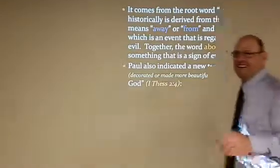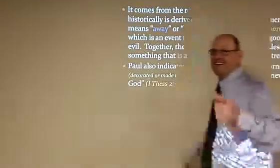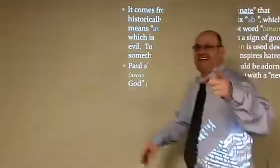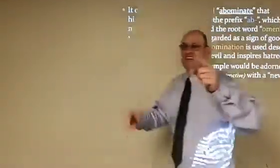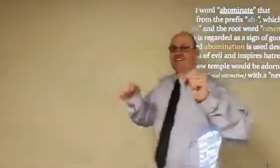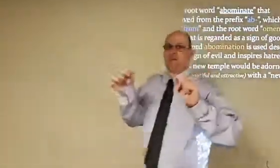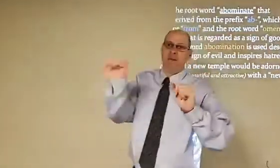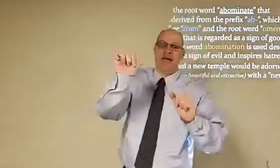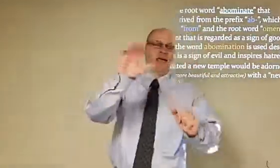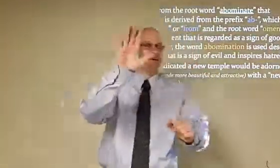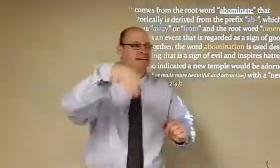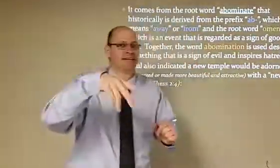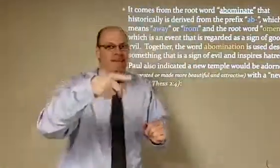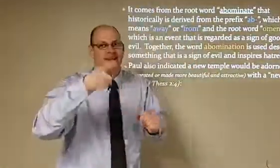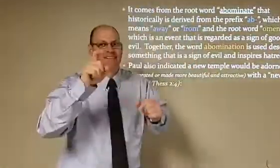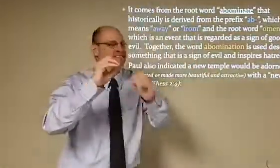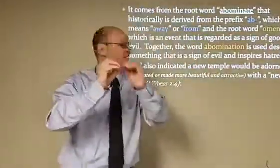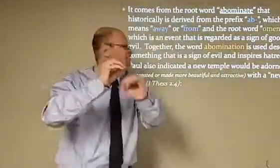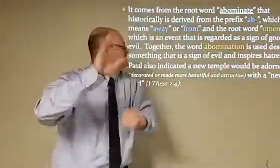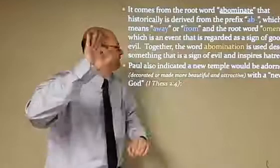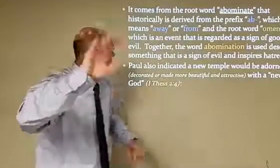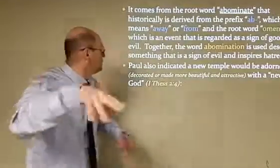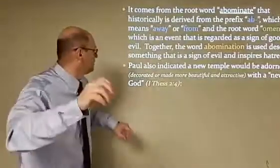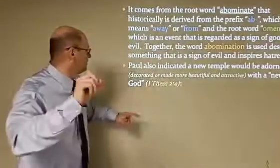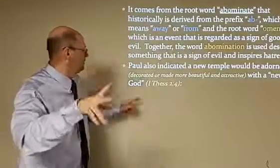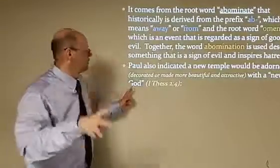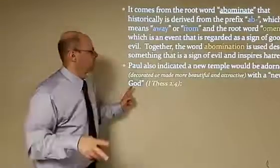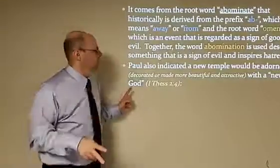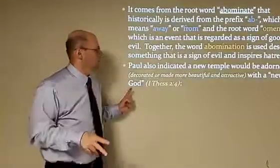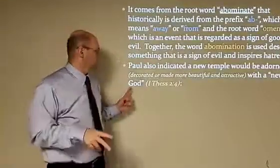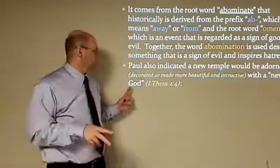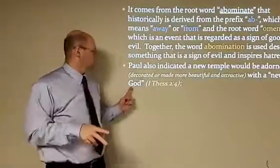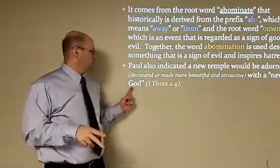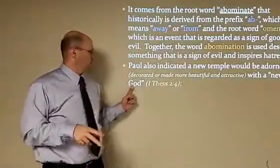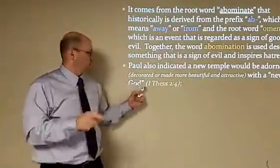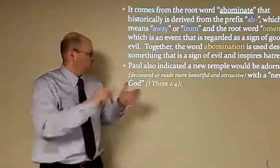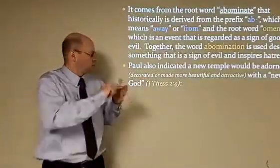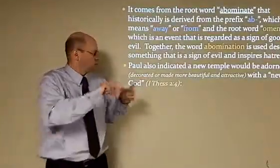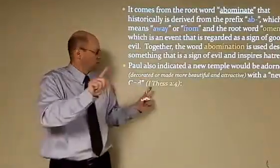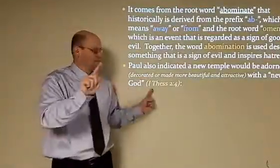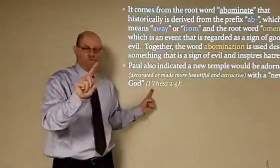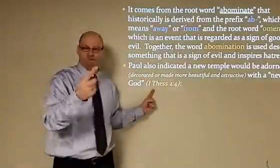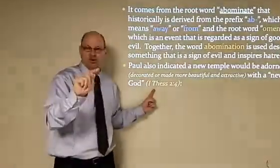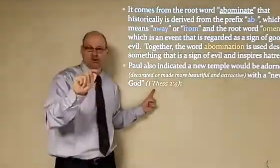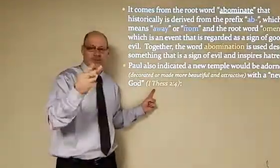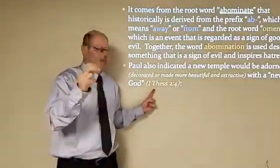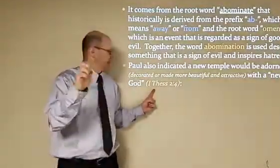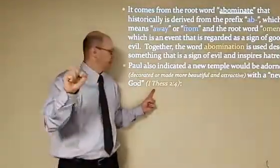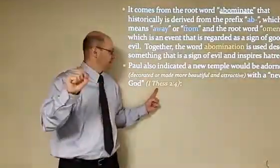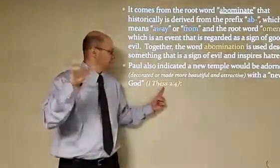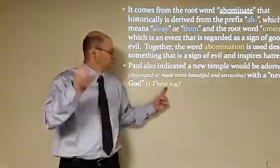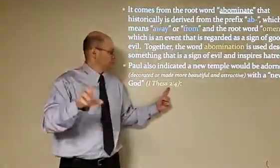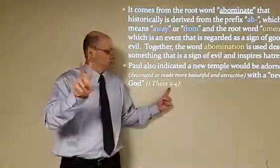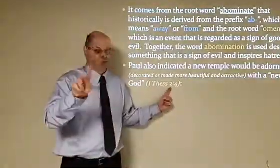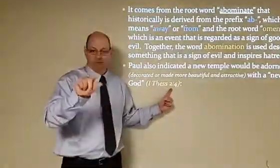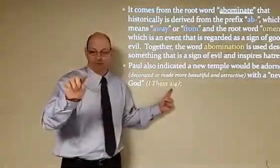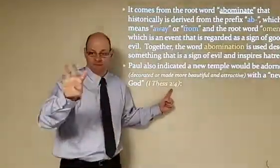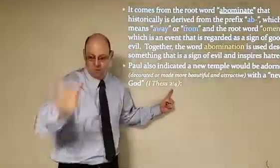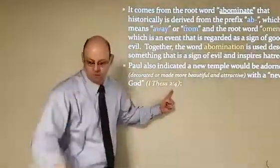Yeah, back. I have to fix that. Sorry for the interference. Okay. 1 Thessalonians 2 and